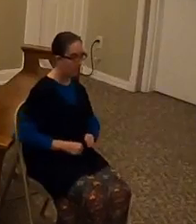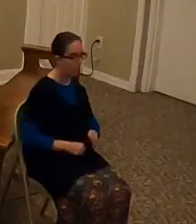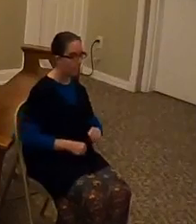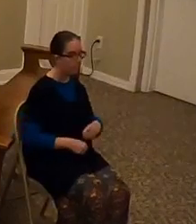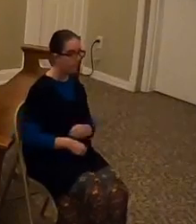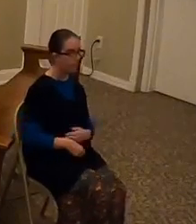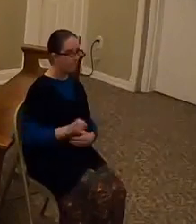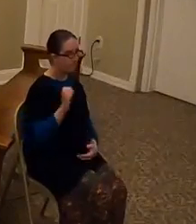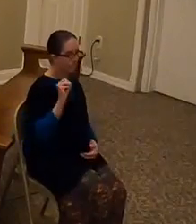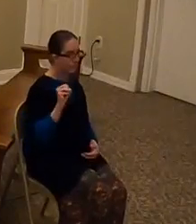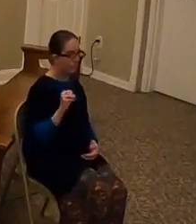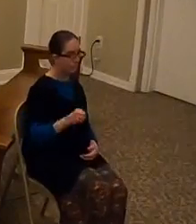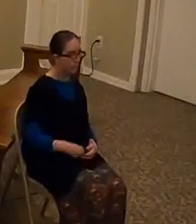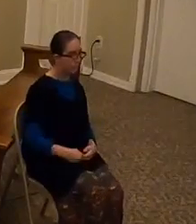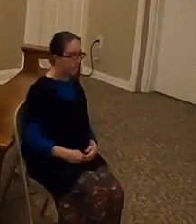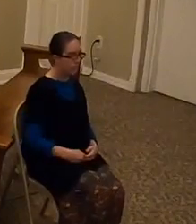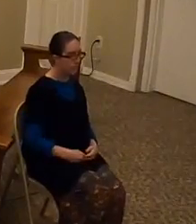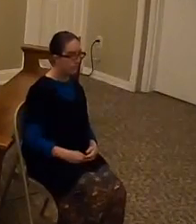So,